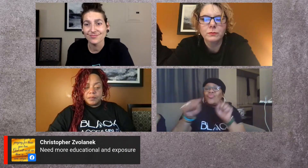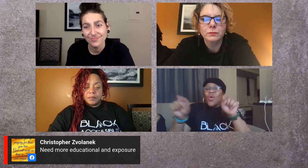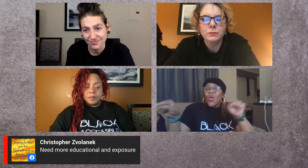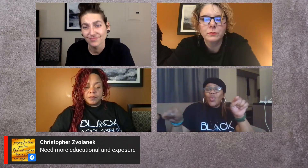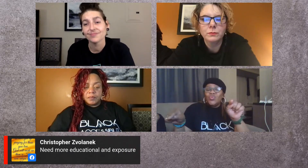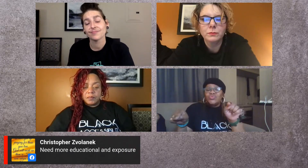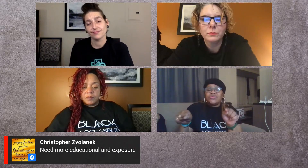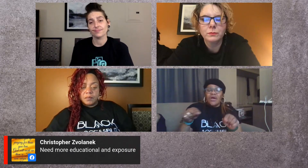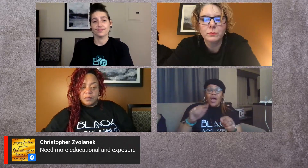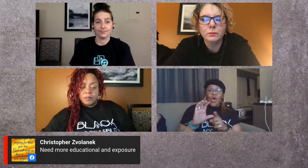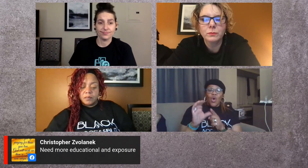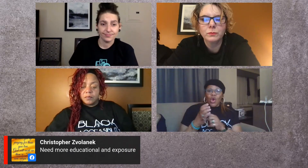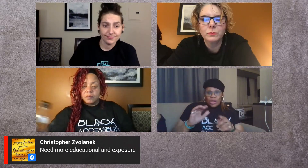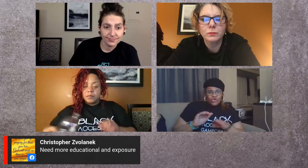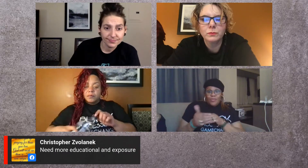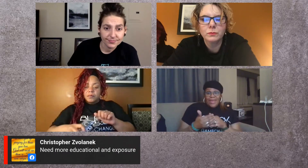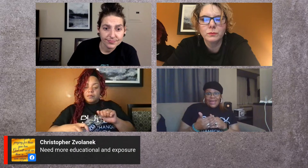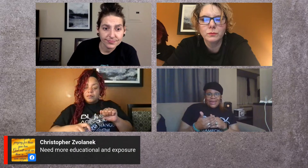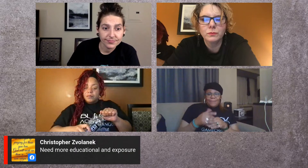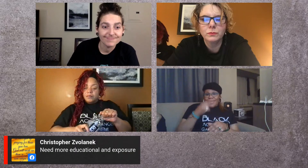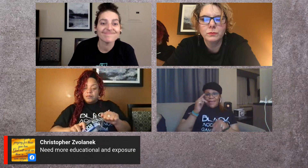diversity of culture,